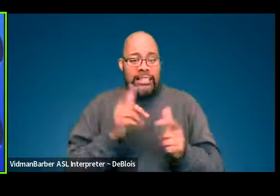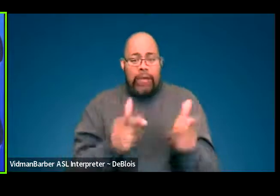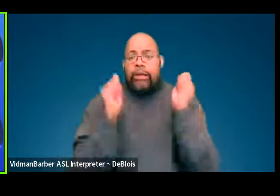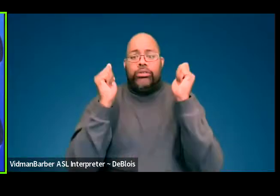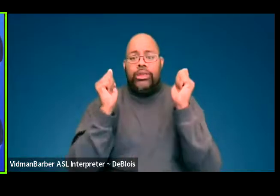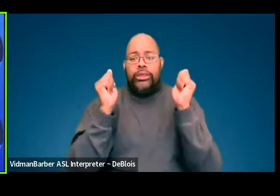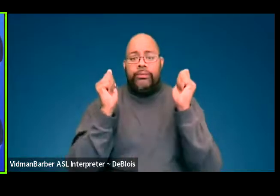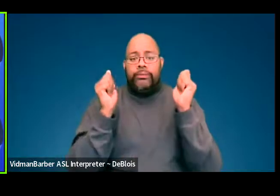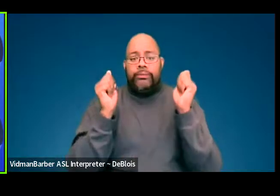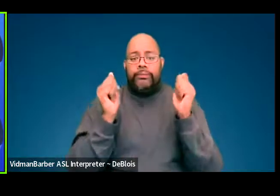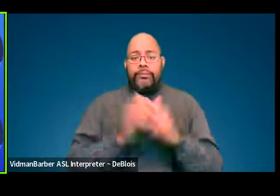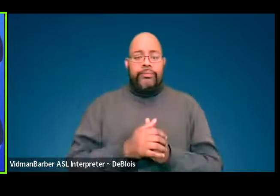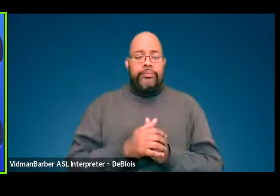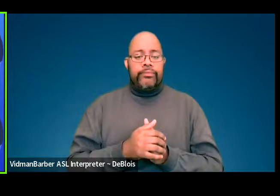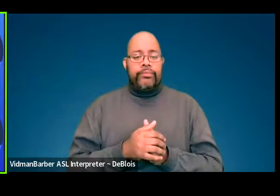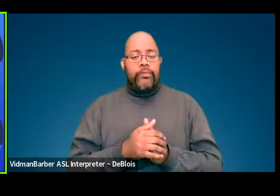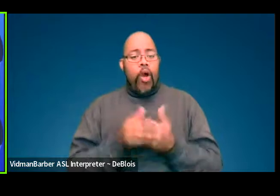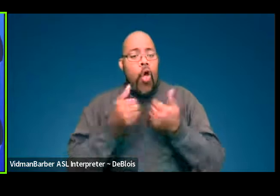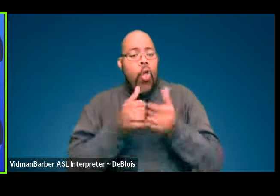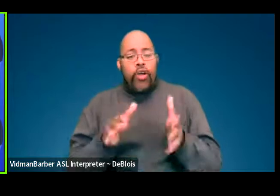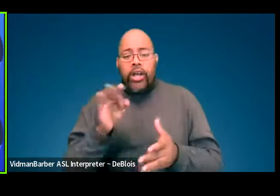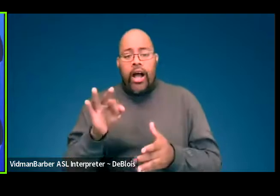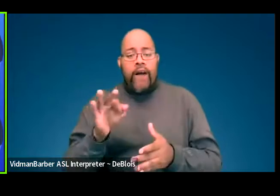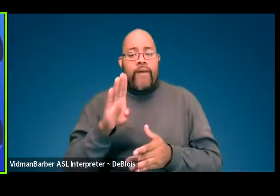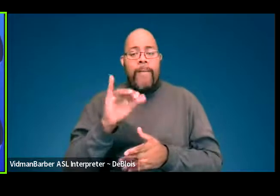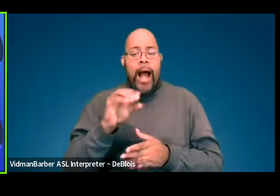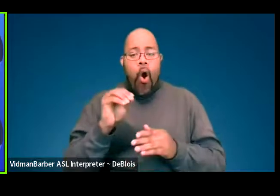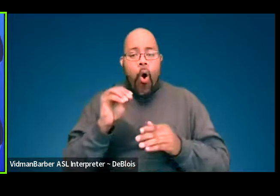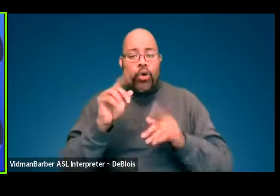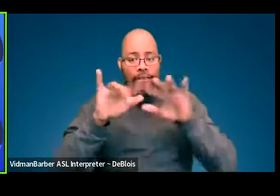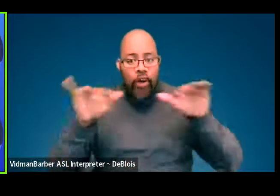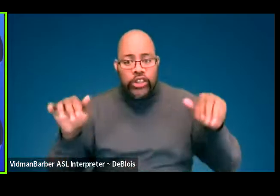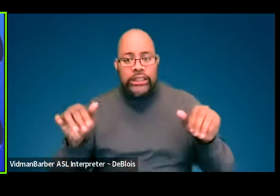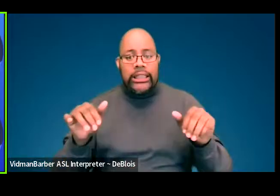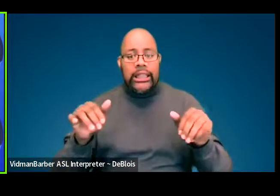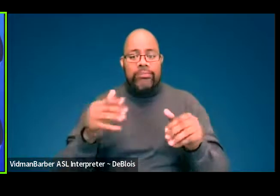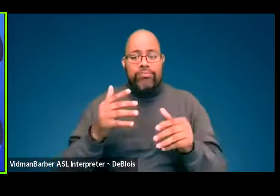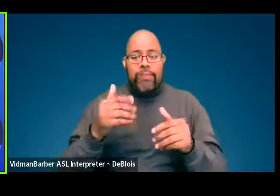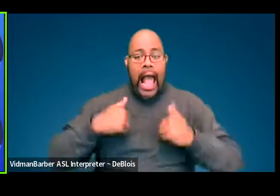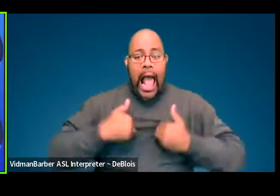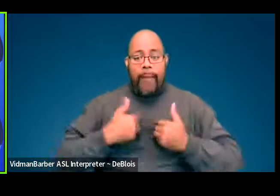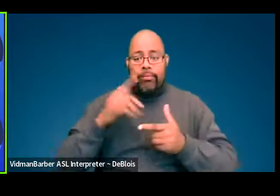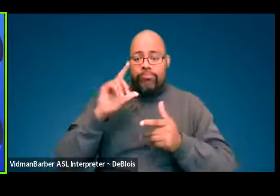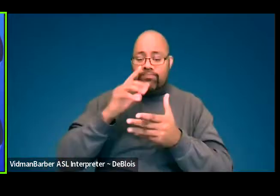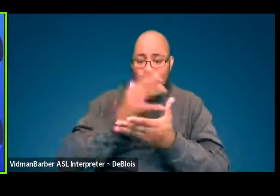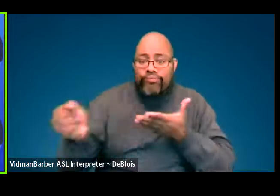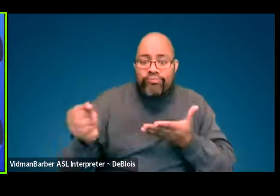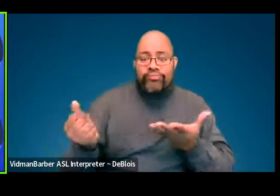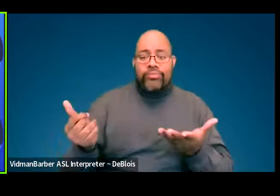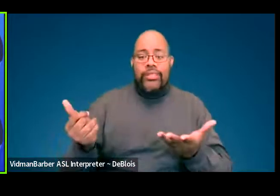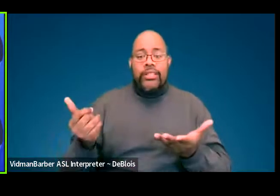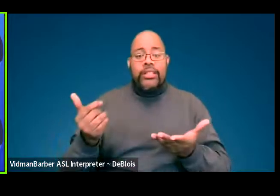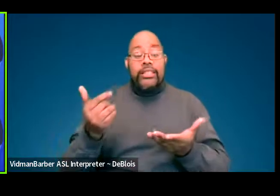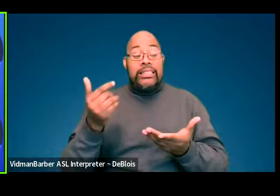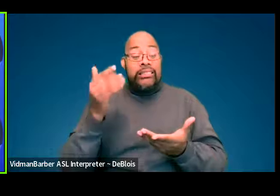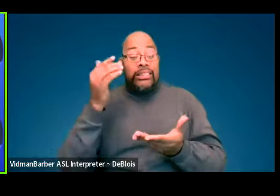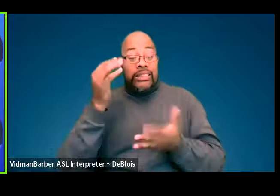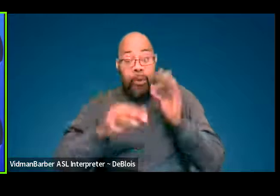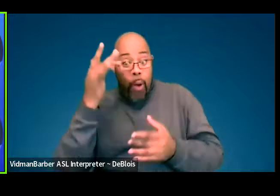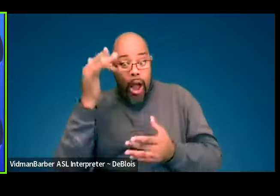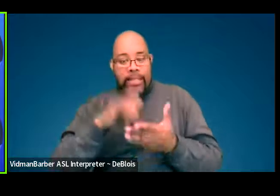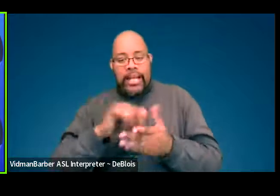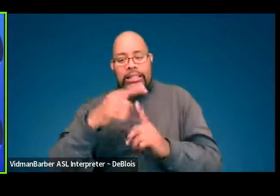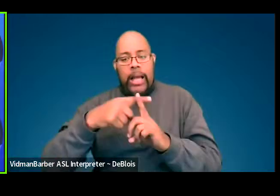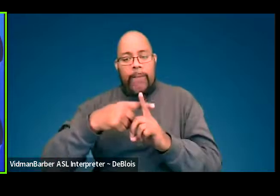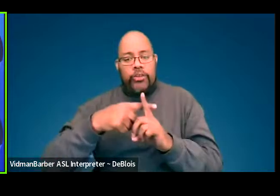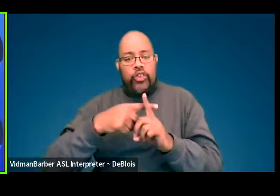instantly. Losses of biodiversity, extinction, all of these things happening simply because of this